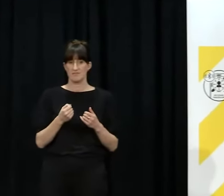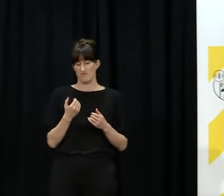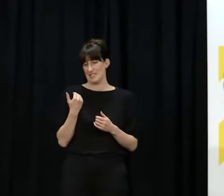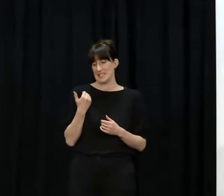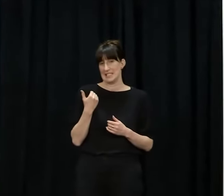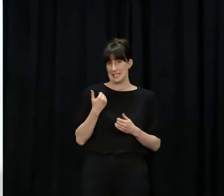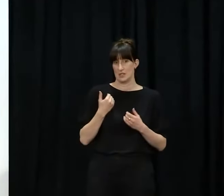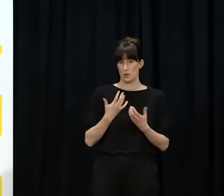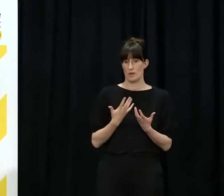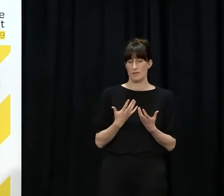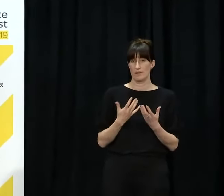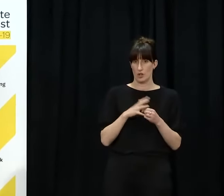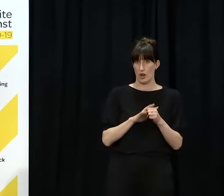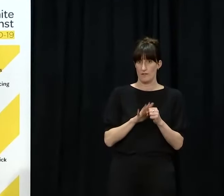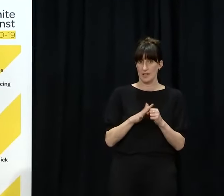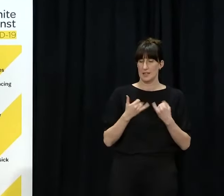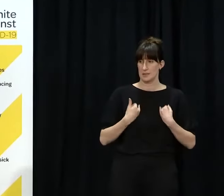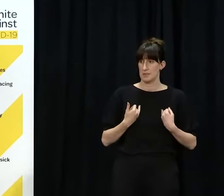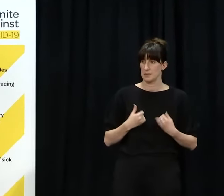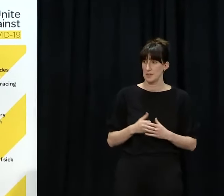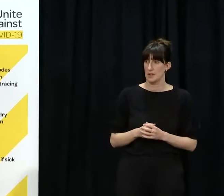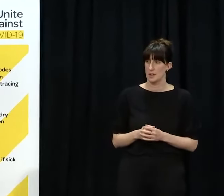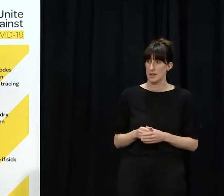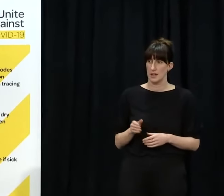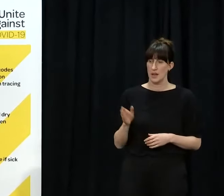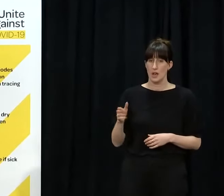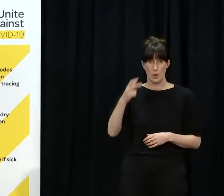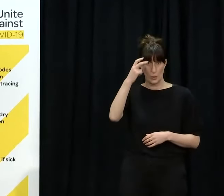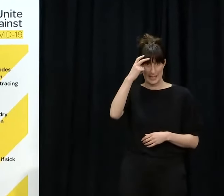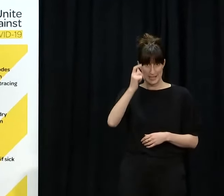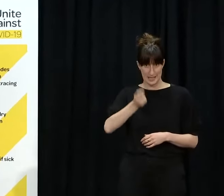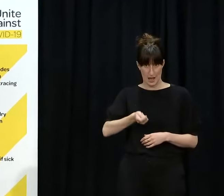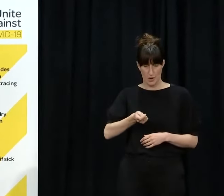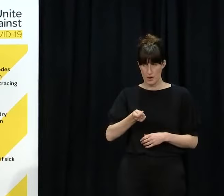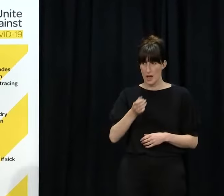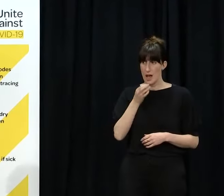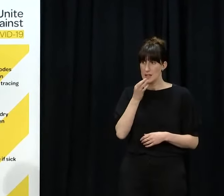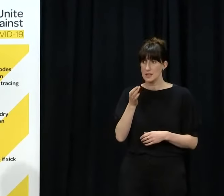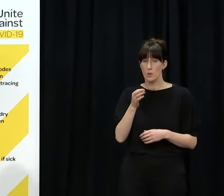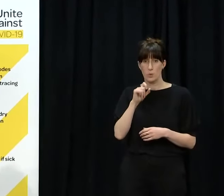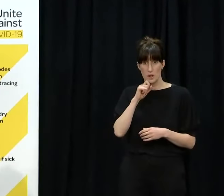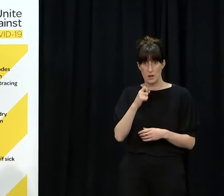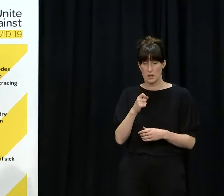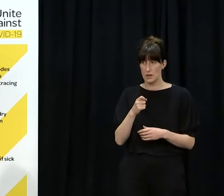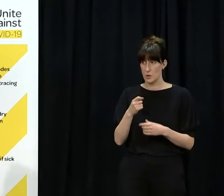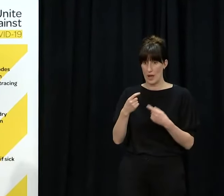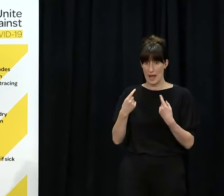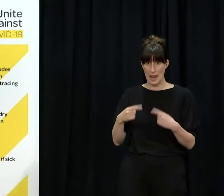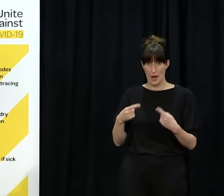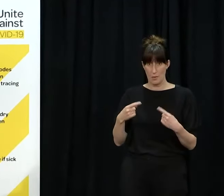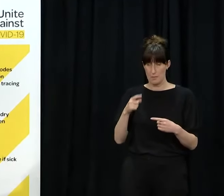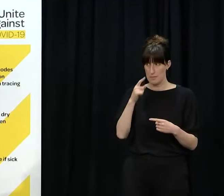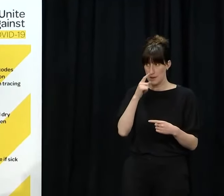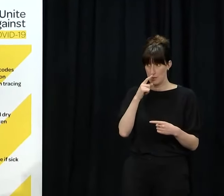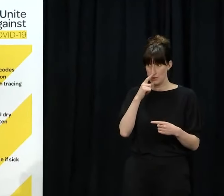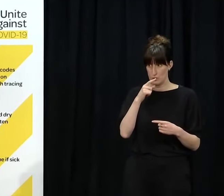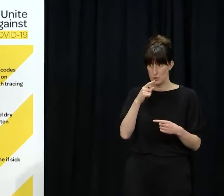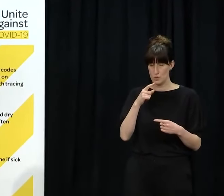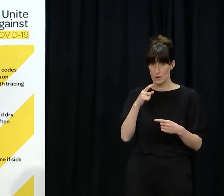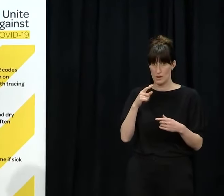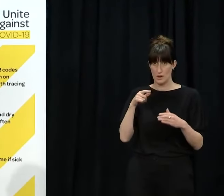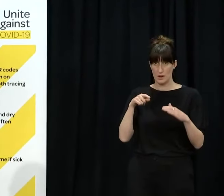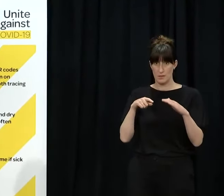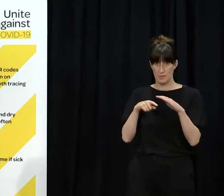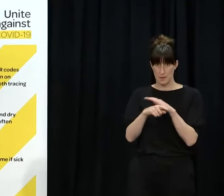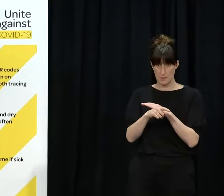be pushed back, particularly to help get people back from Queenstown. Yes. You will need to do that? Yes, sorry, I accept it was a lengthy report, but right